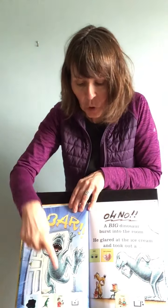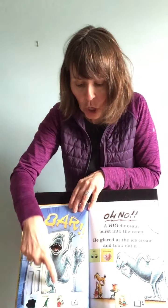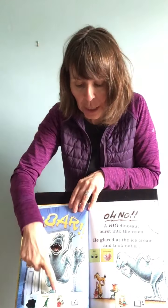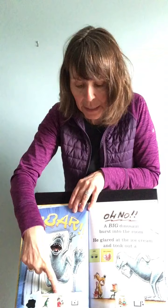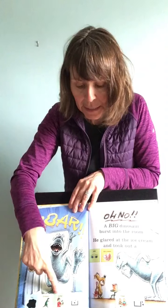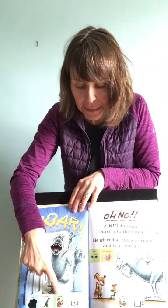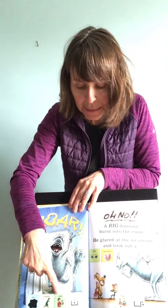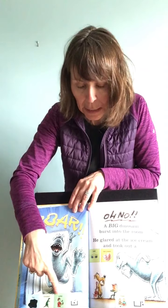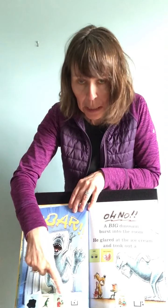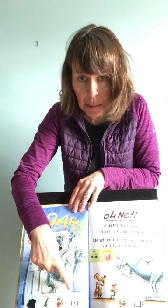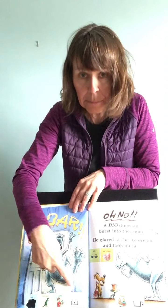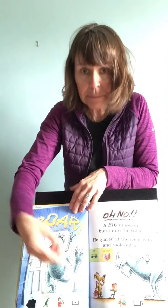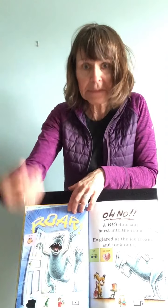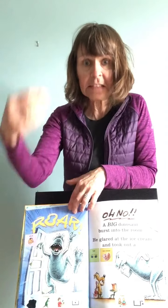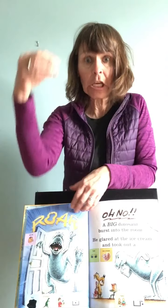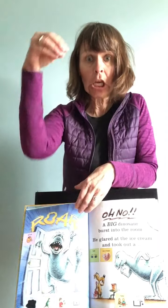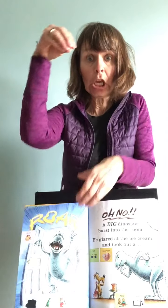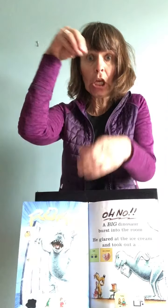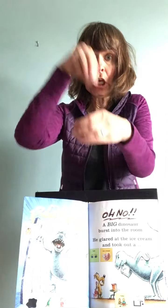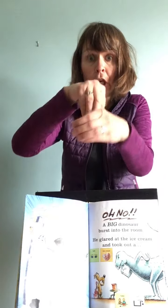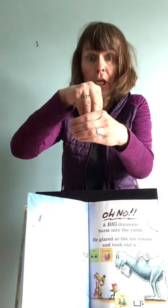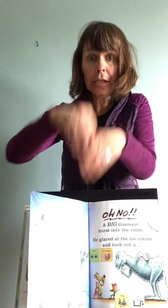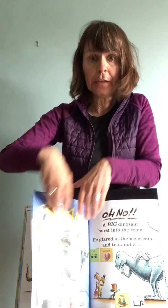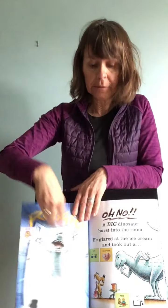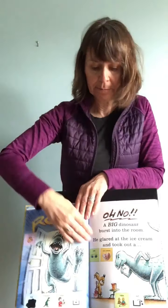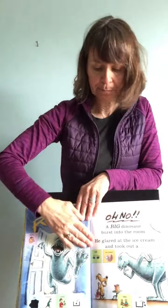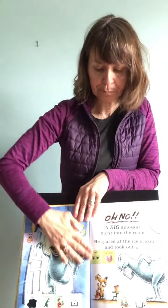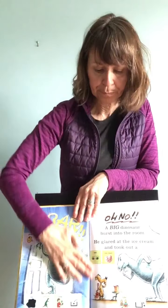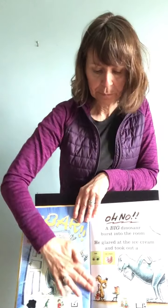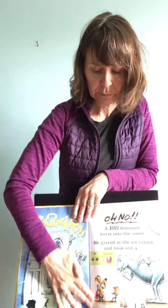dinosaur comes in.